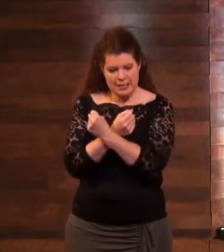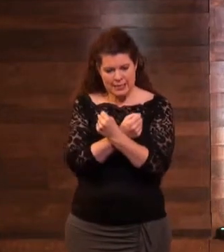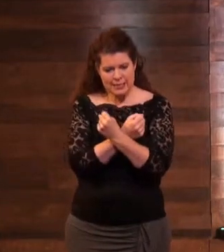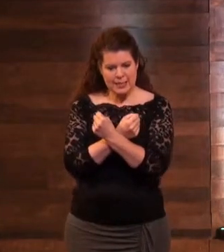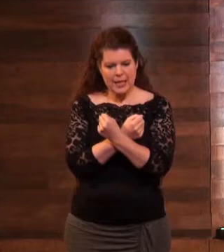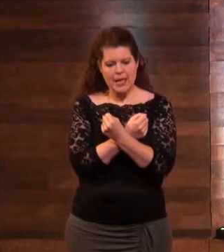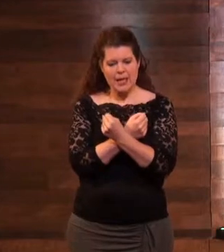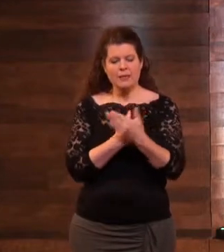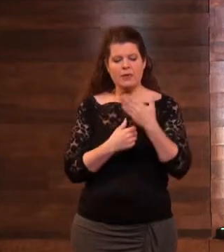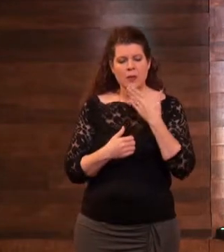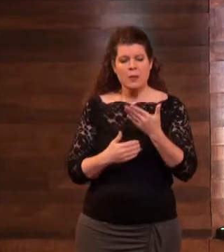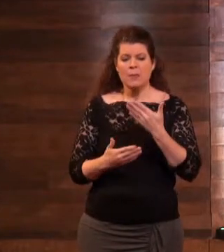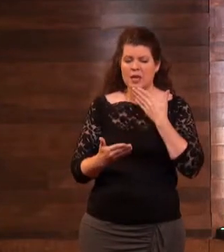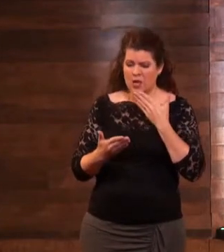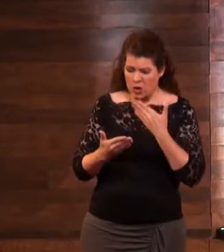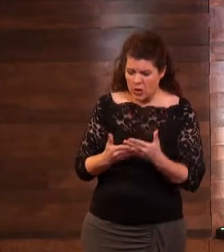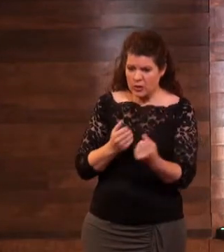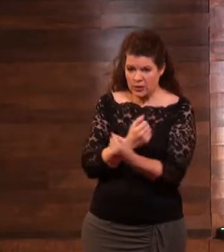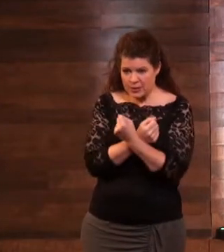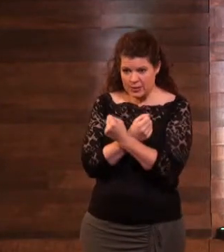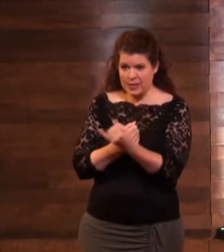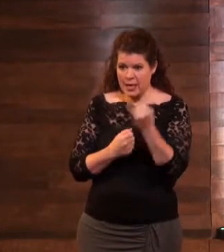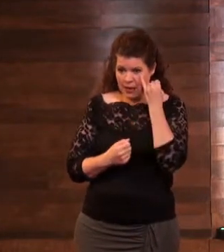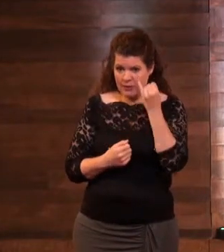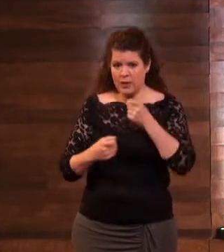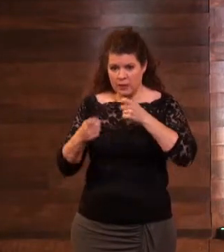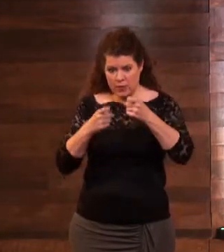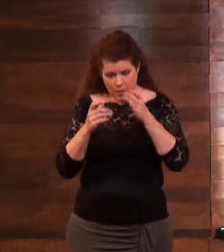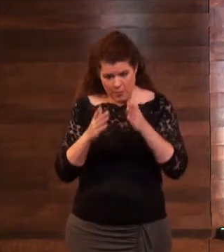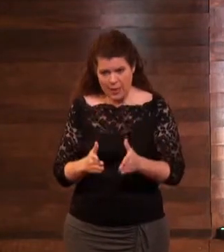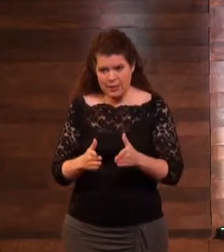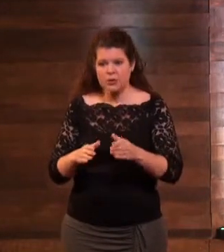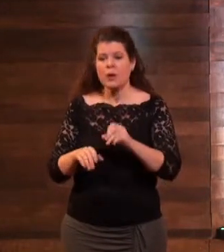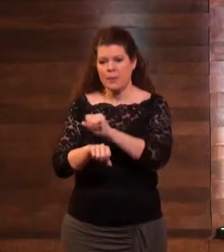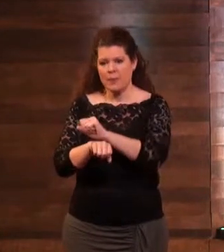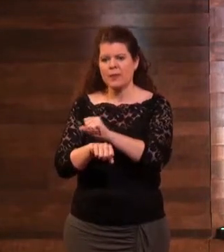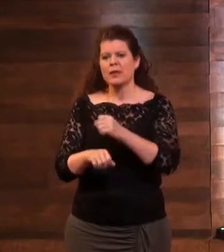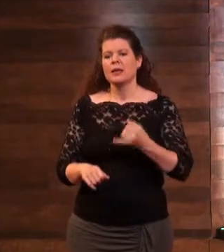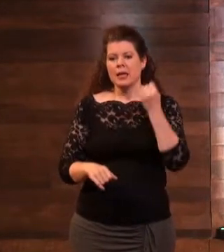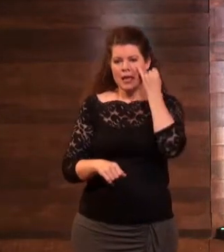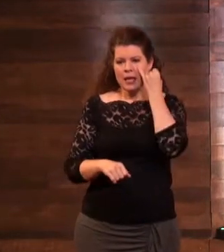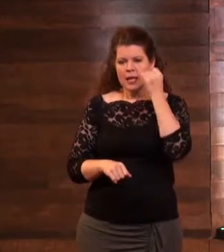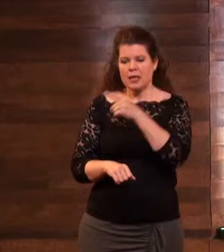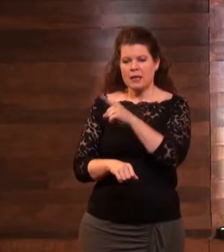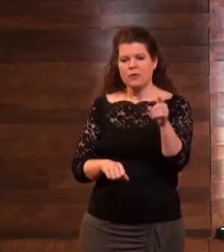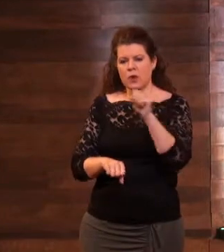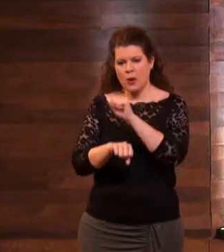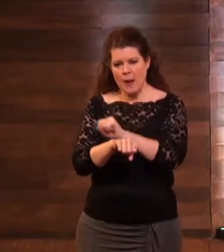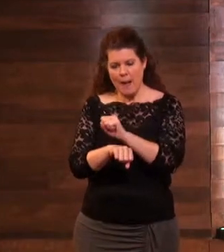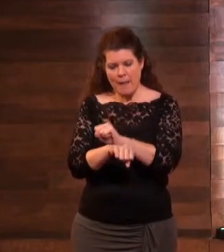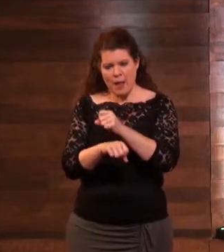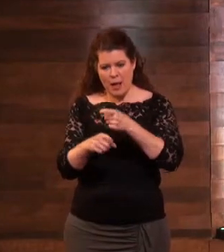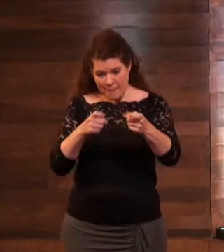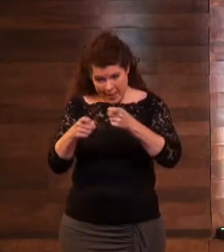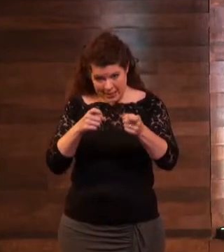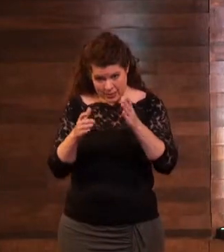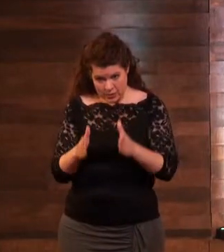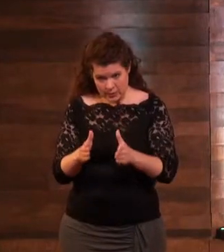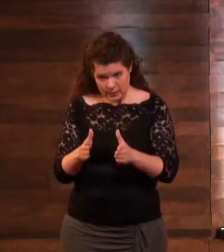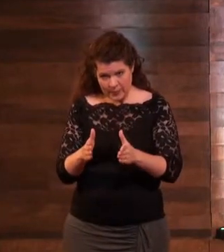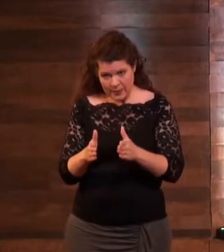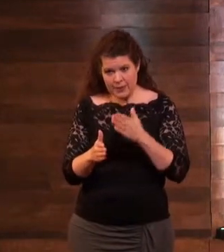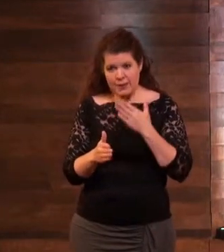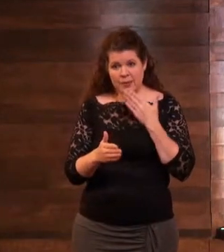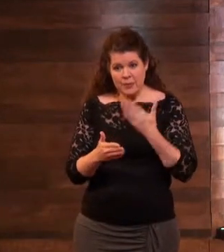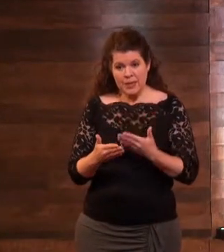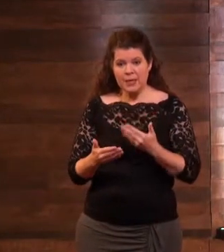says, if you're a master, be a great master. And in the context of work, we're all kind of, you know, somewhere in between those two points, right? You may